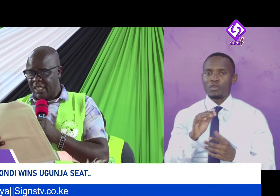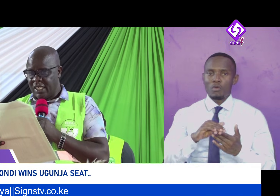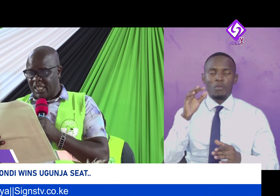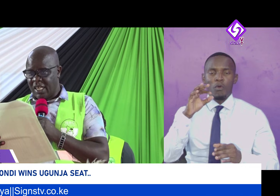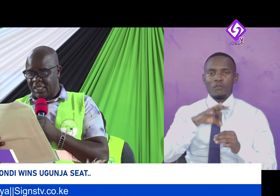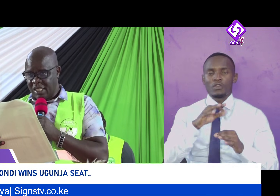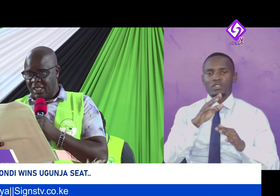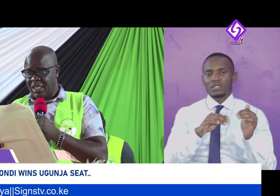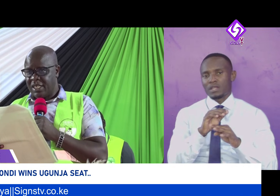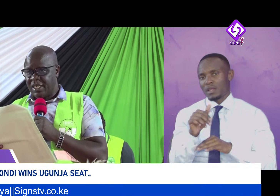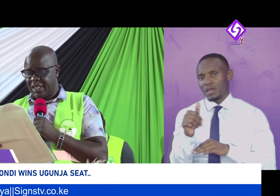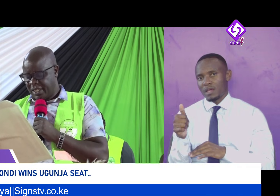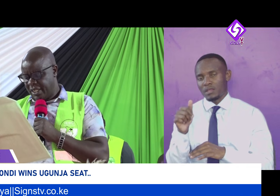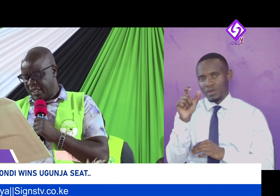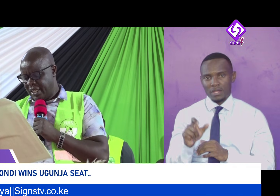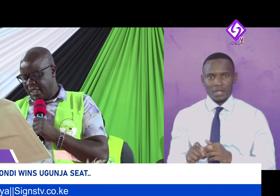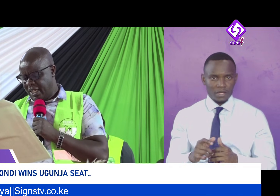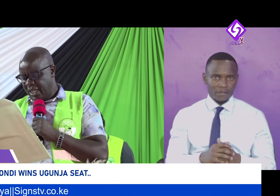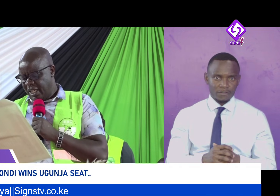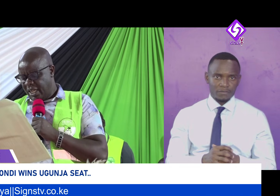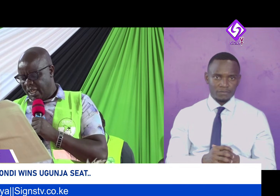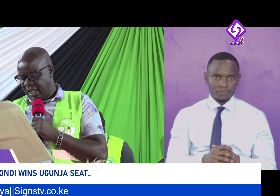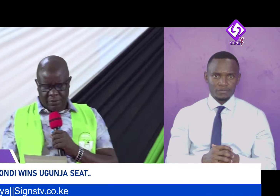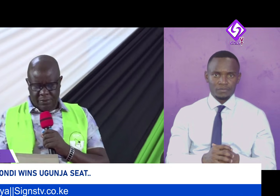other candidate.